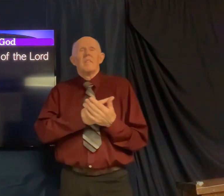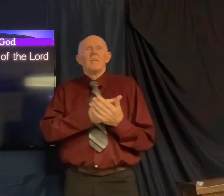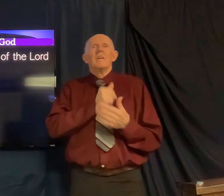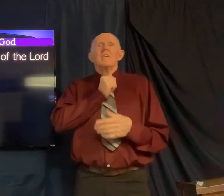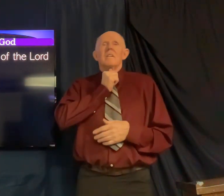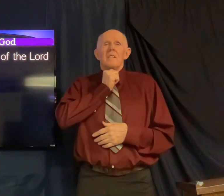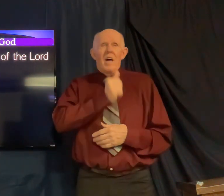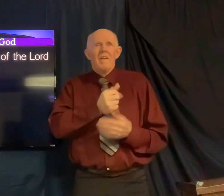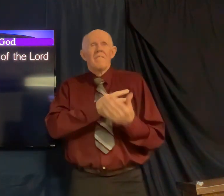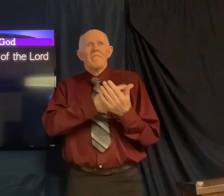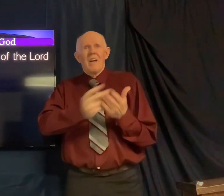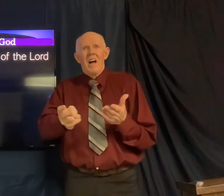The unfailing